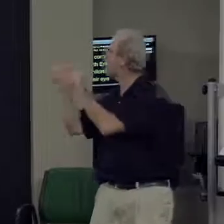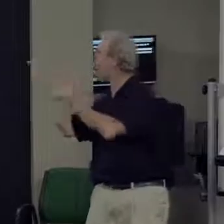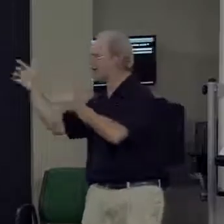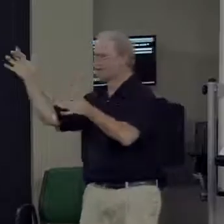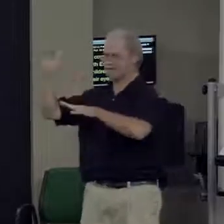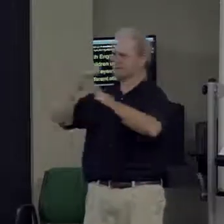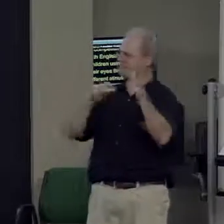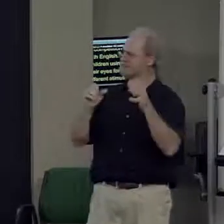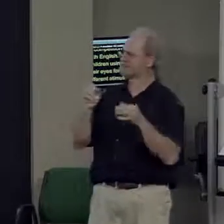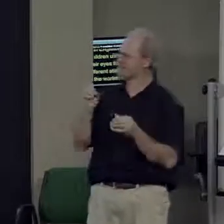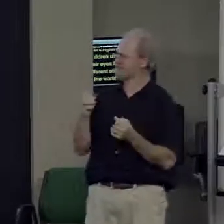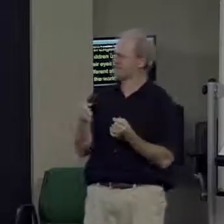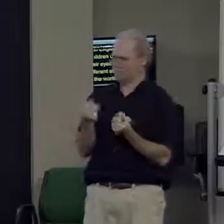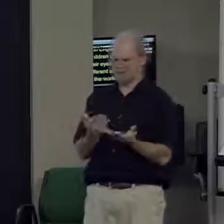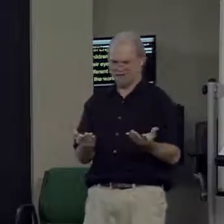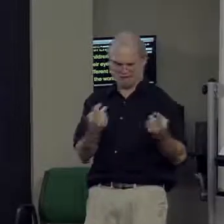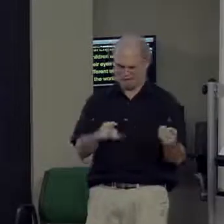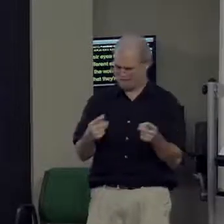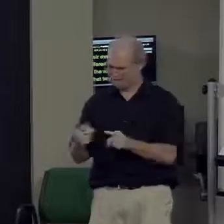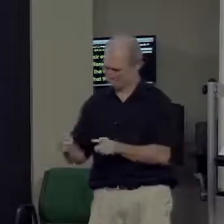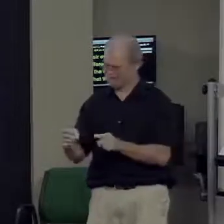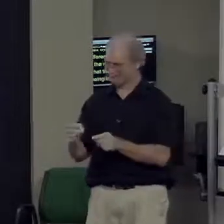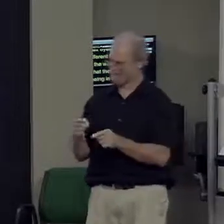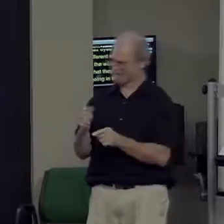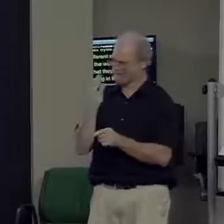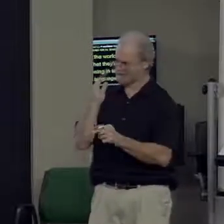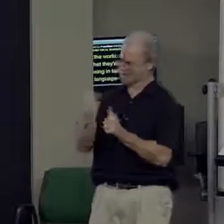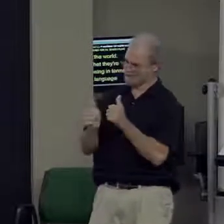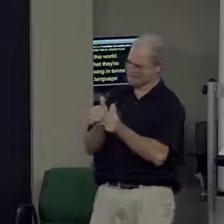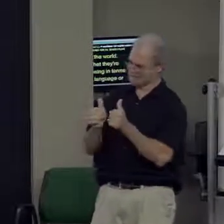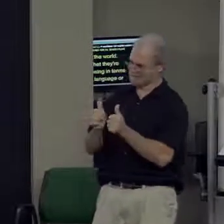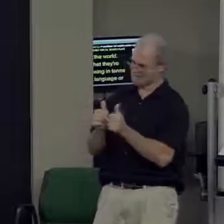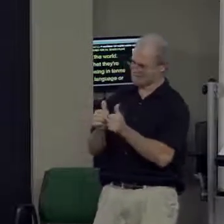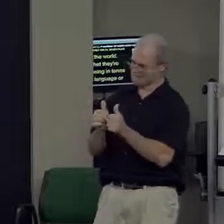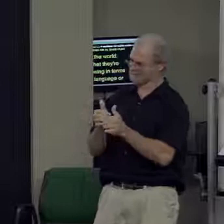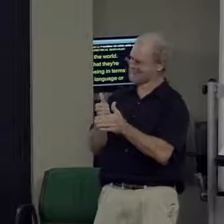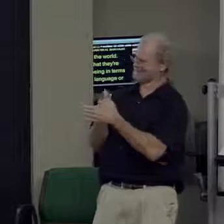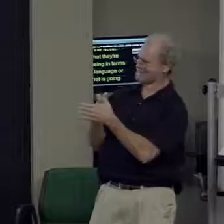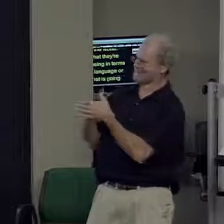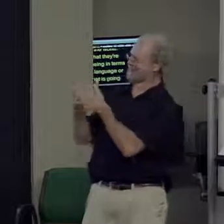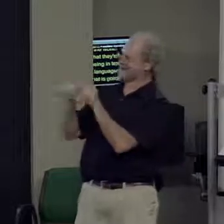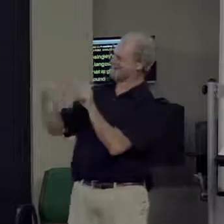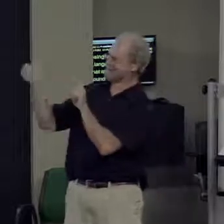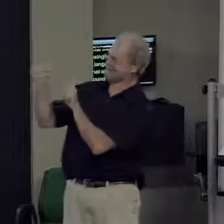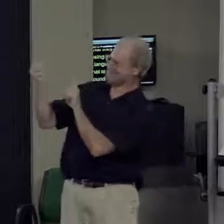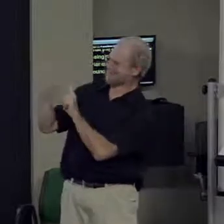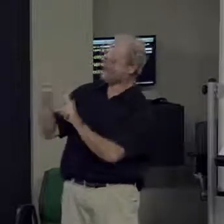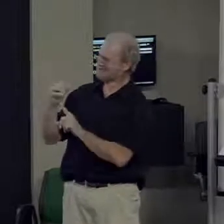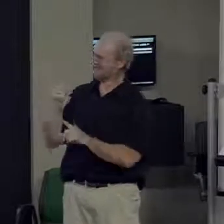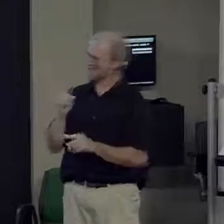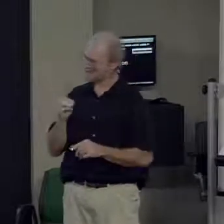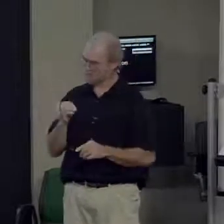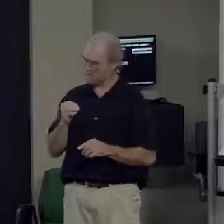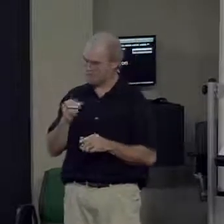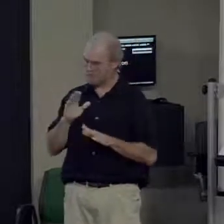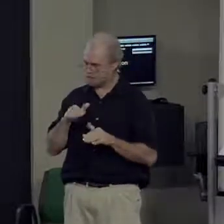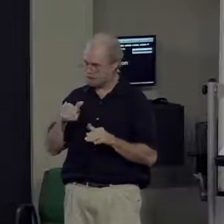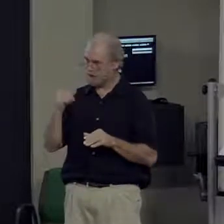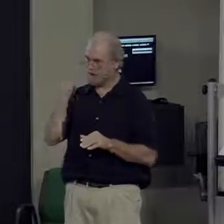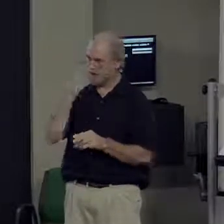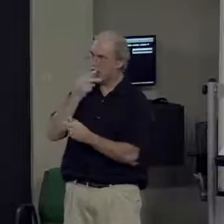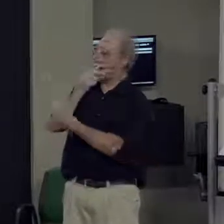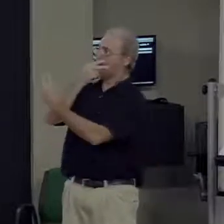they're seeing in terms of language or what else is going on around them. A lot of things are going on. So there's competition going on, language